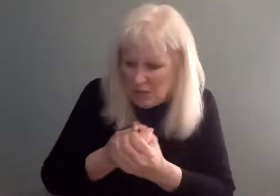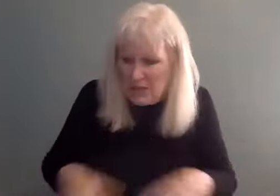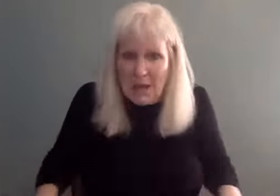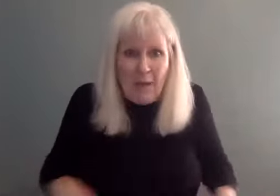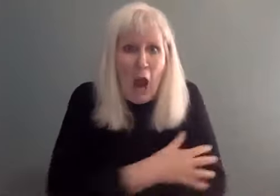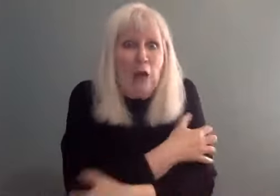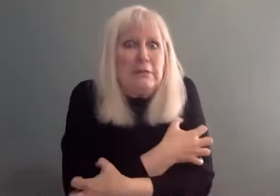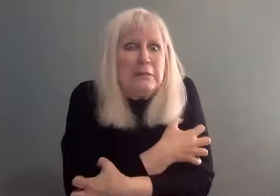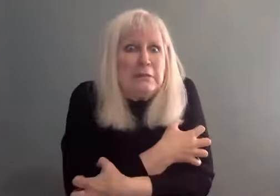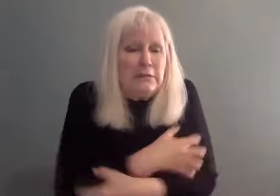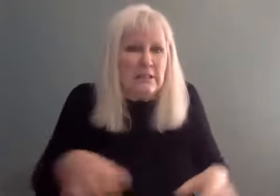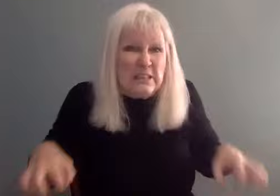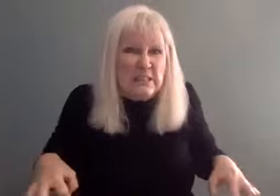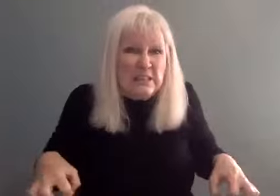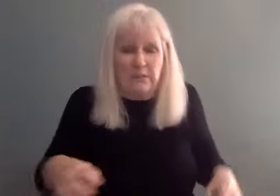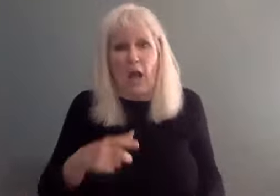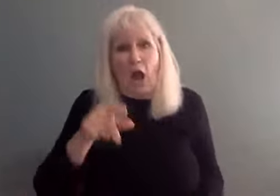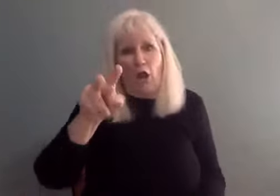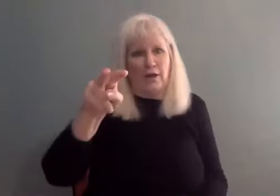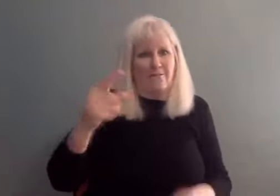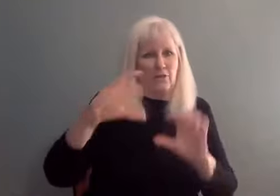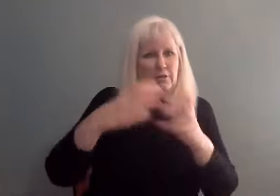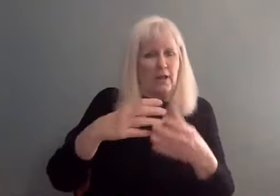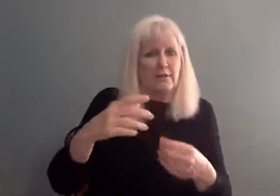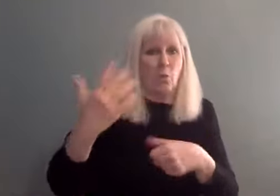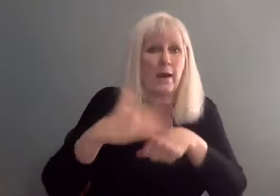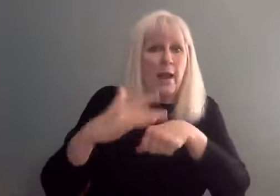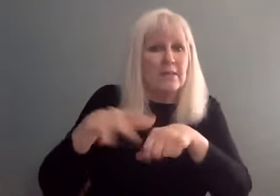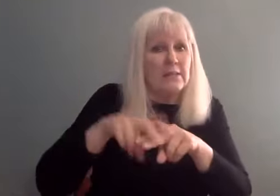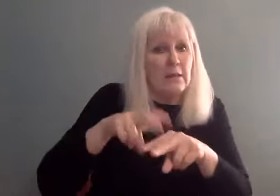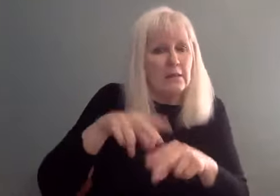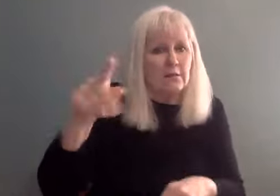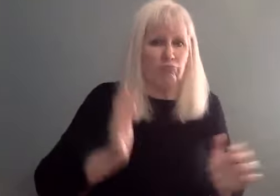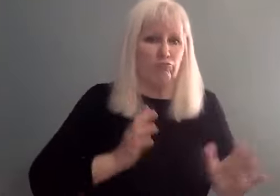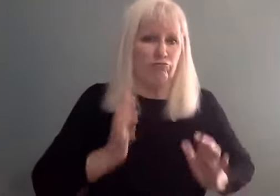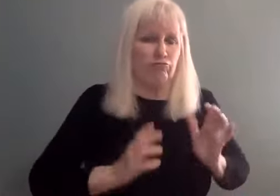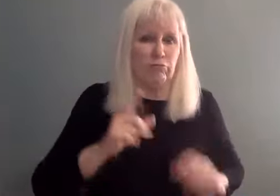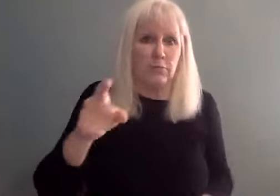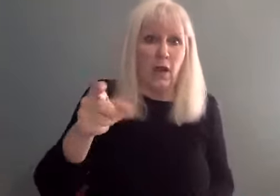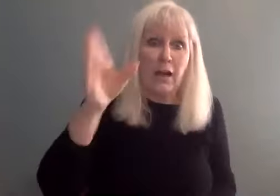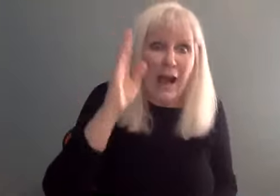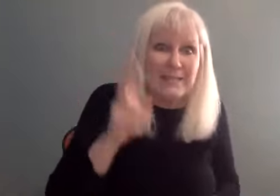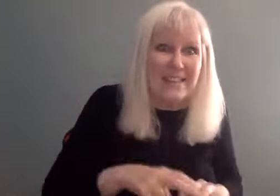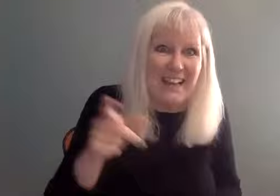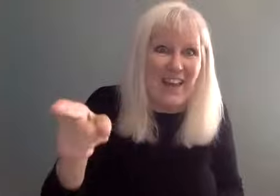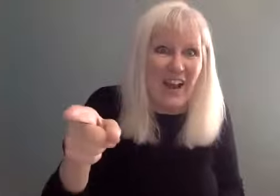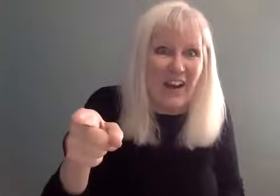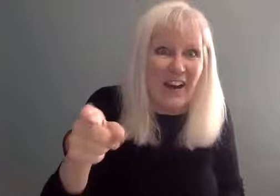And I looked up at first class, and there was an empty seat. And I thought, God's sitting there. Of course, God's in